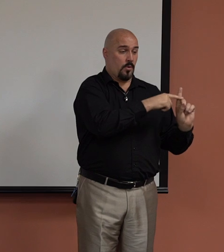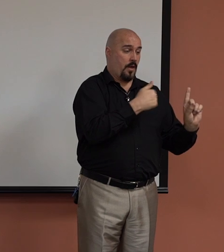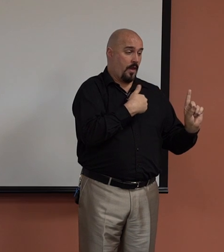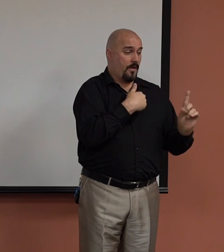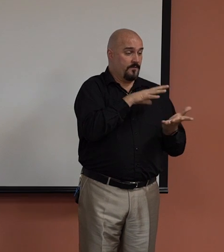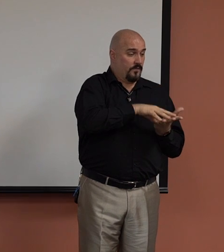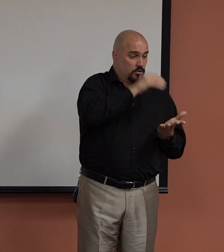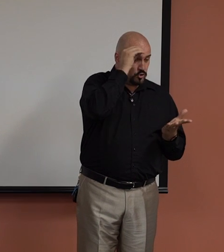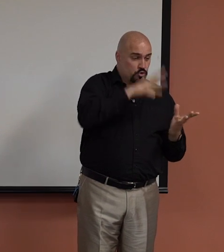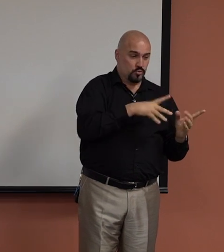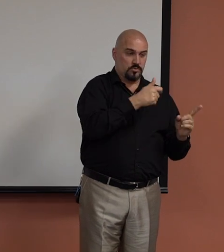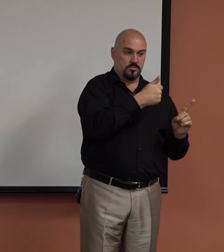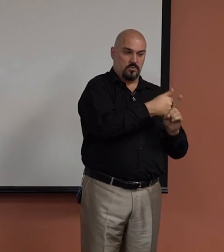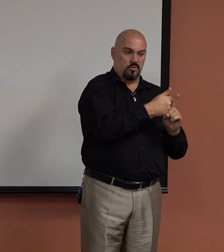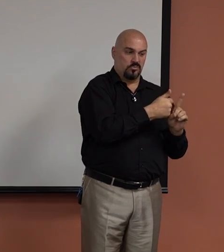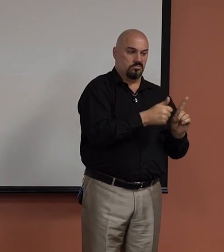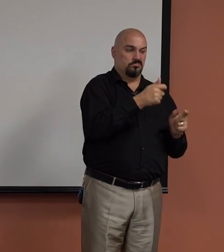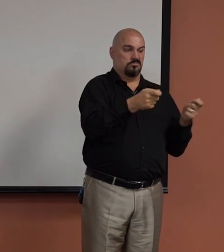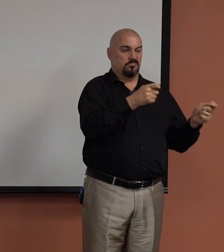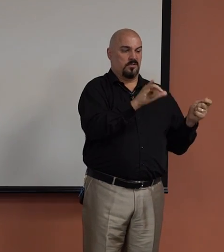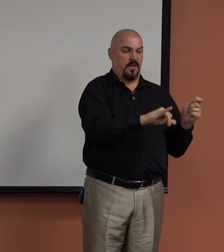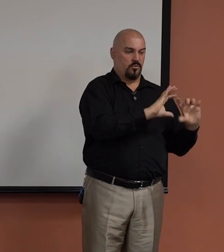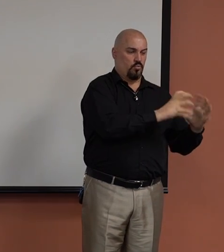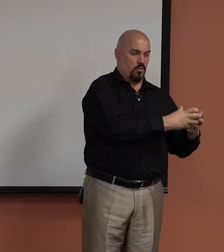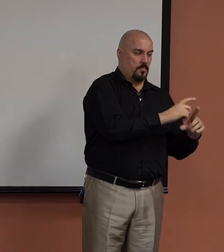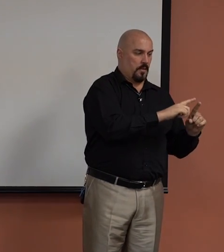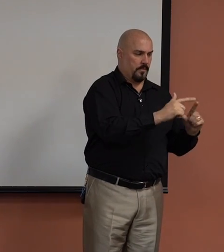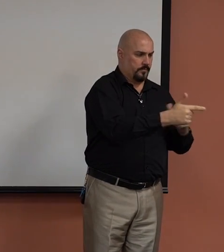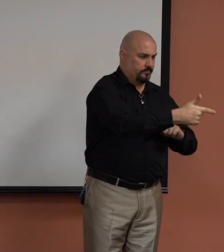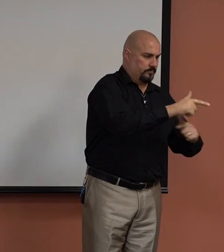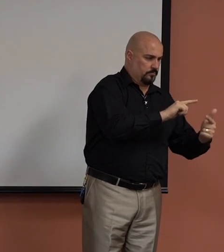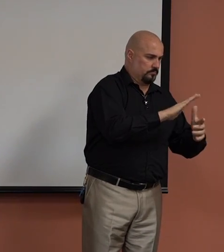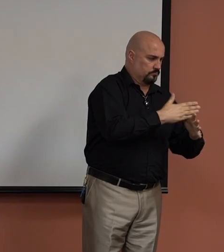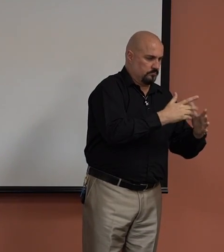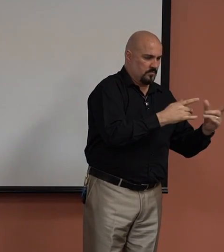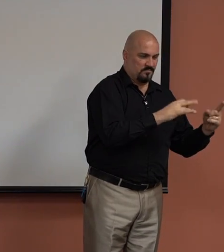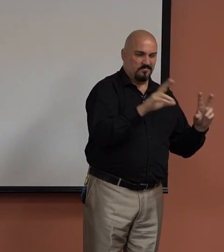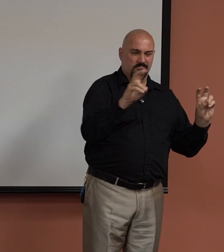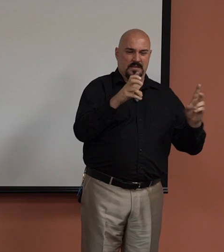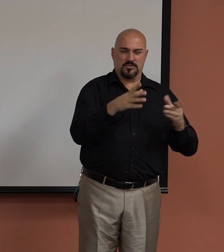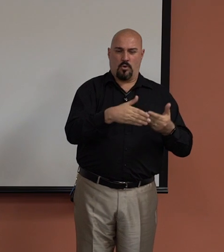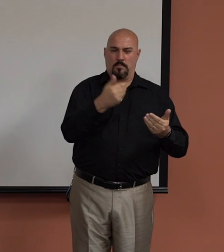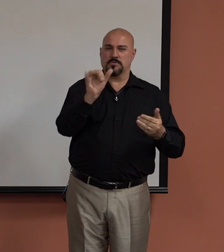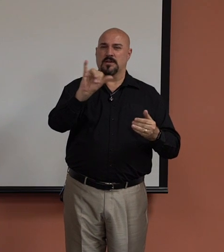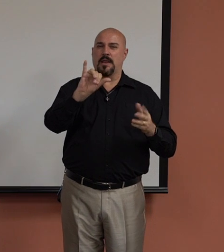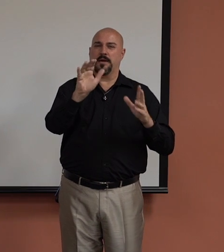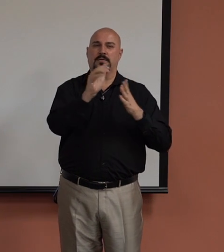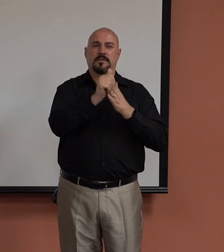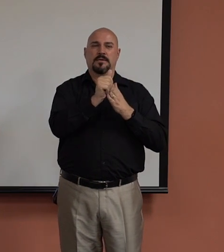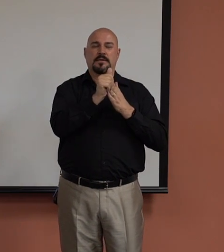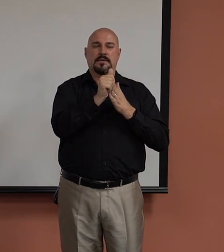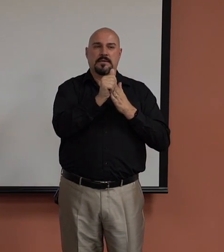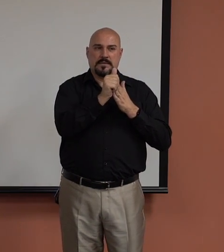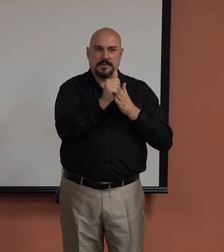of them takes on a part of running that group. And so it's kind of like a leadership model as well, but that's where they can come